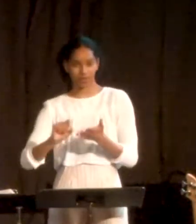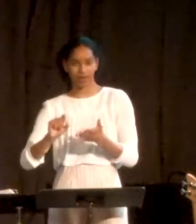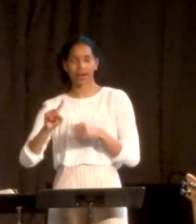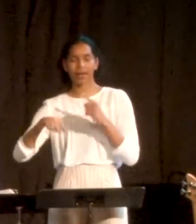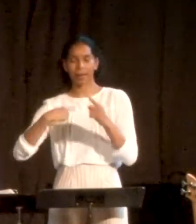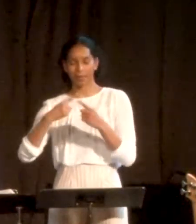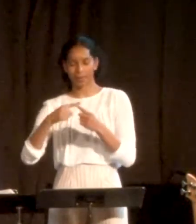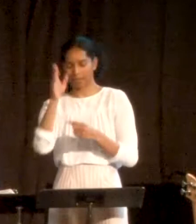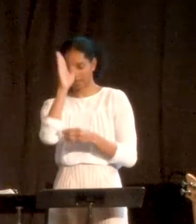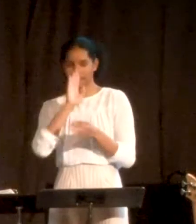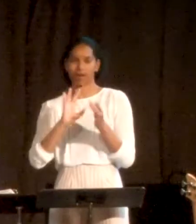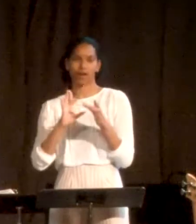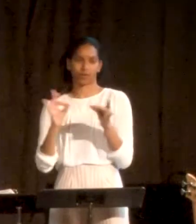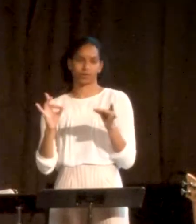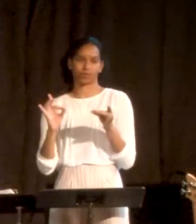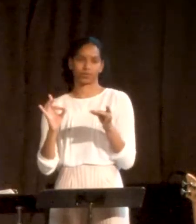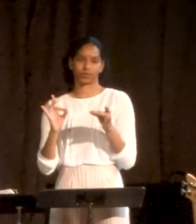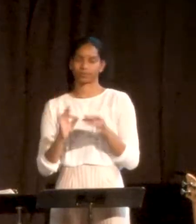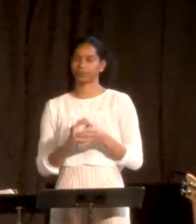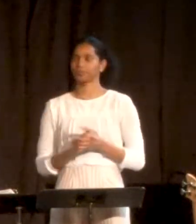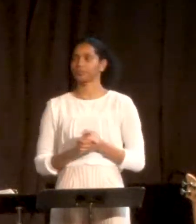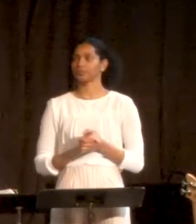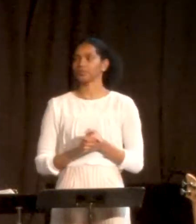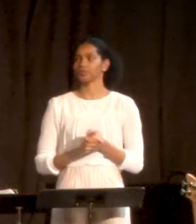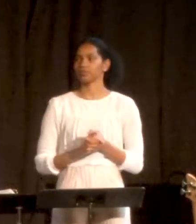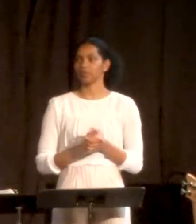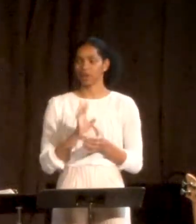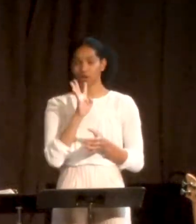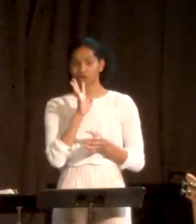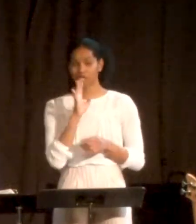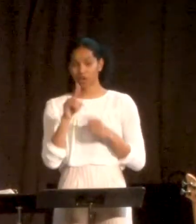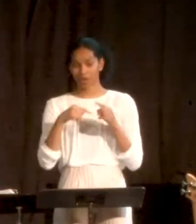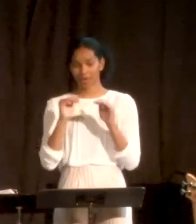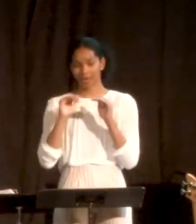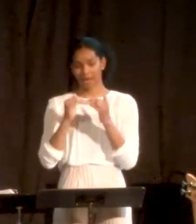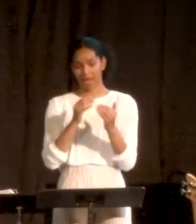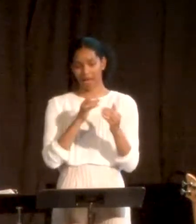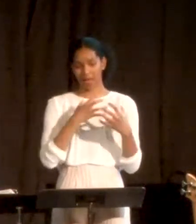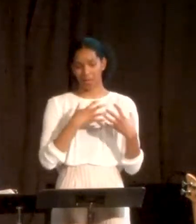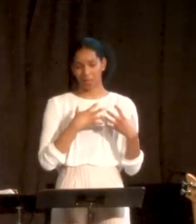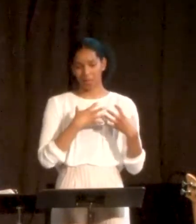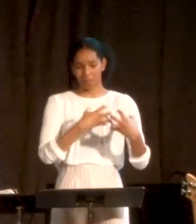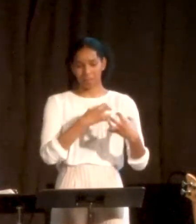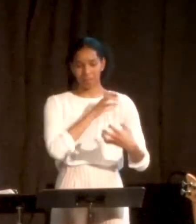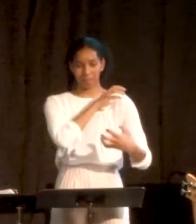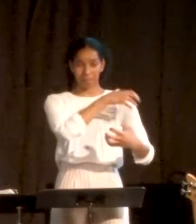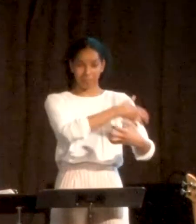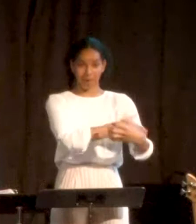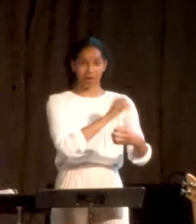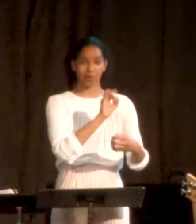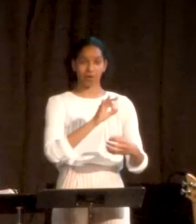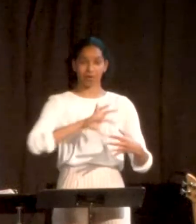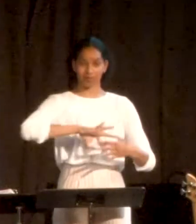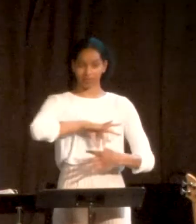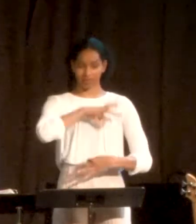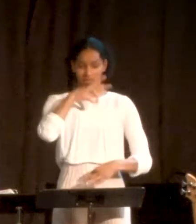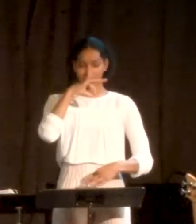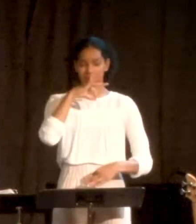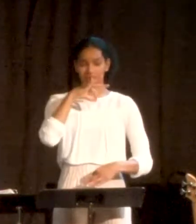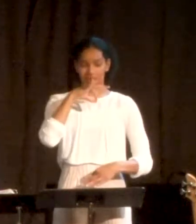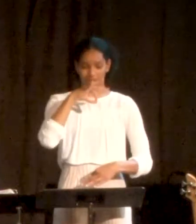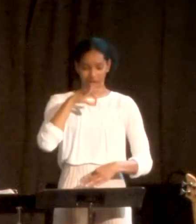the world. How, by the power of the Spirit, the gospel began in Jerusalem and